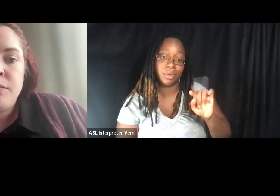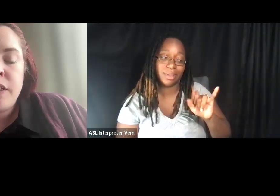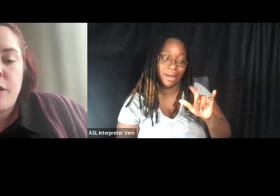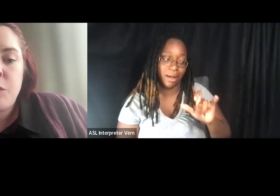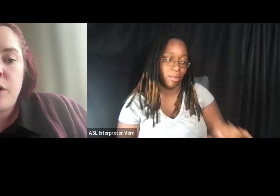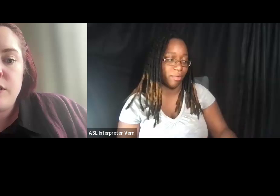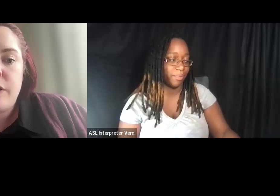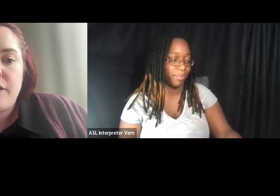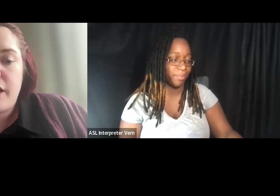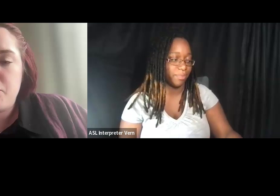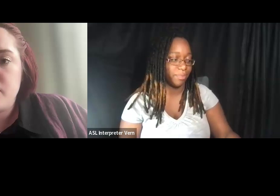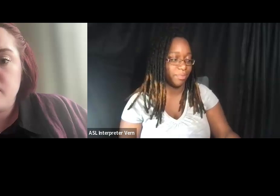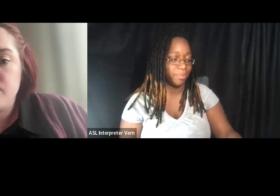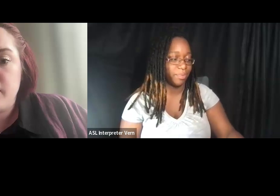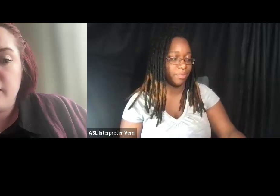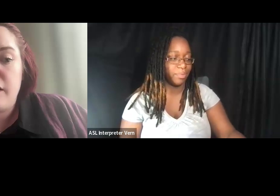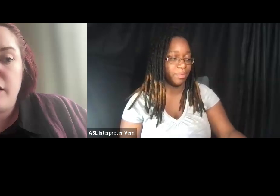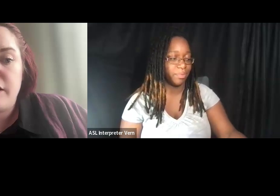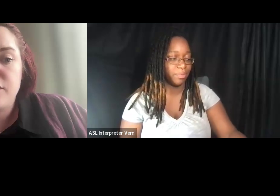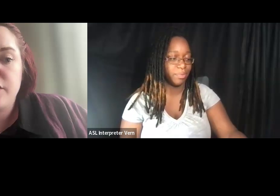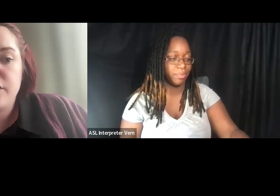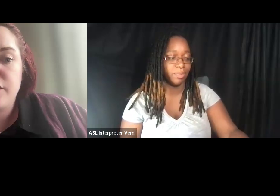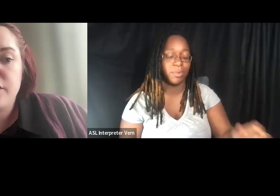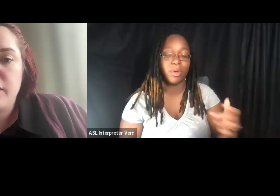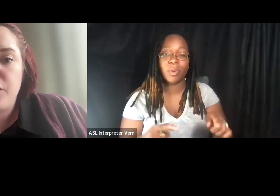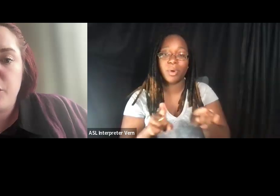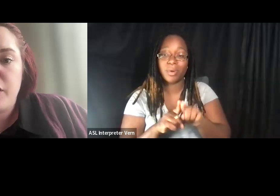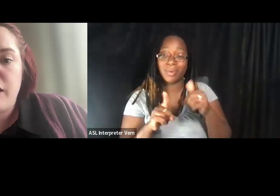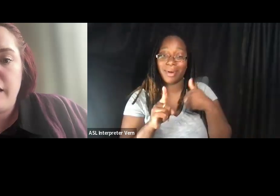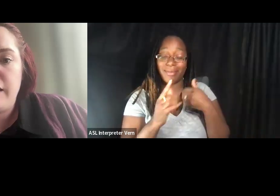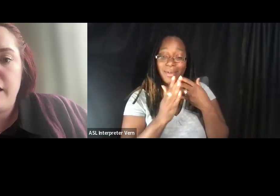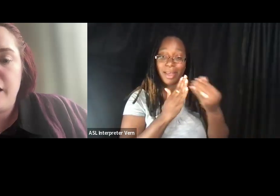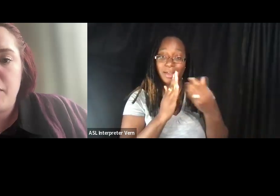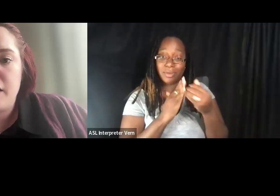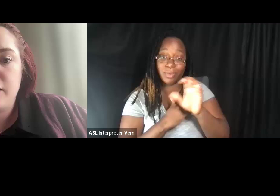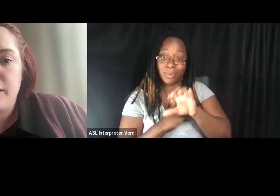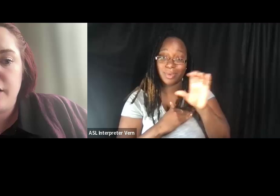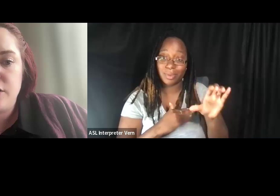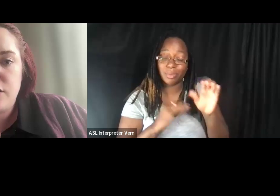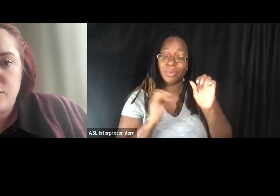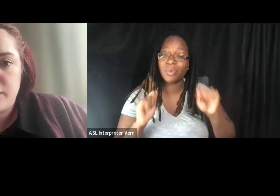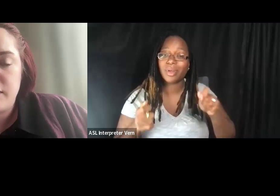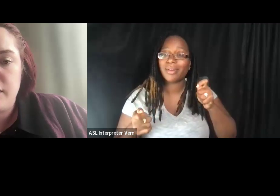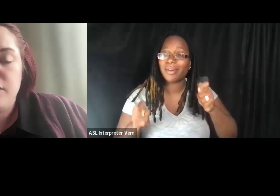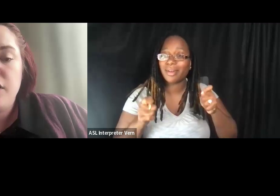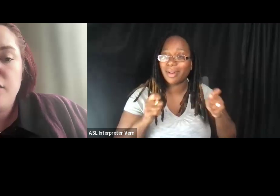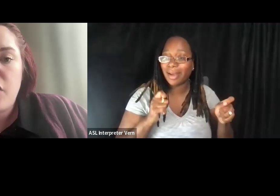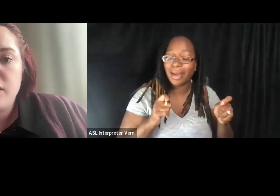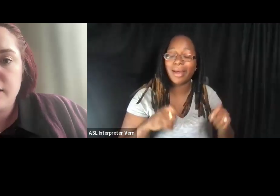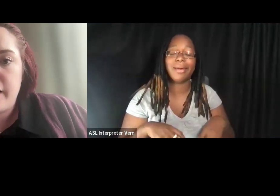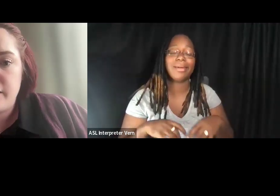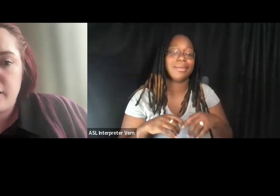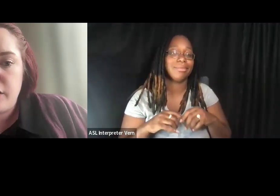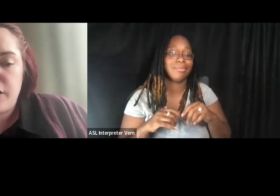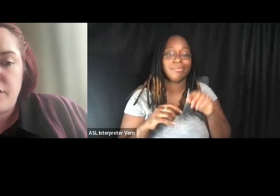on. And we also have captions running on an external link where you can edit and adjust the